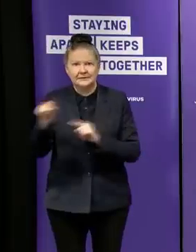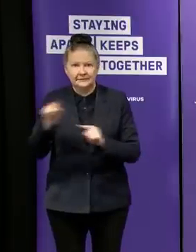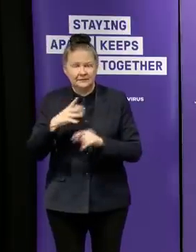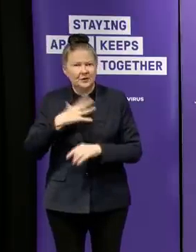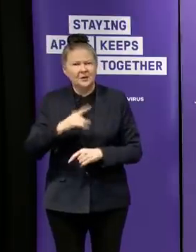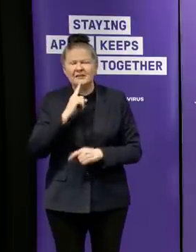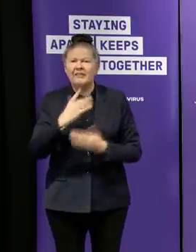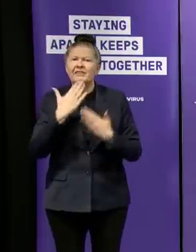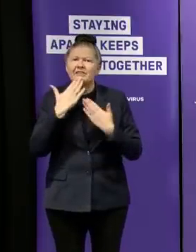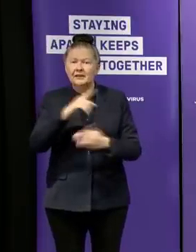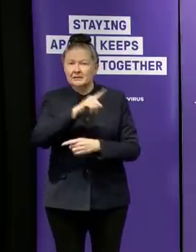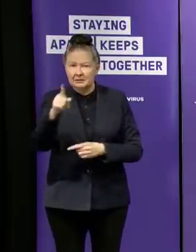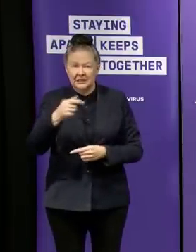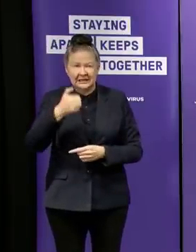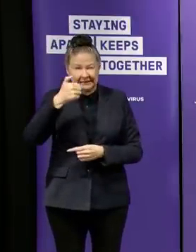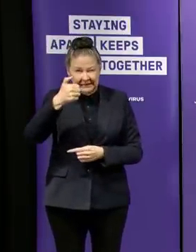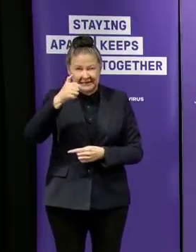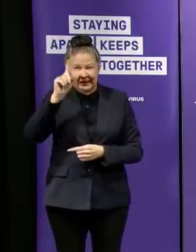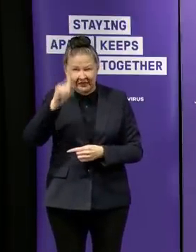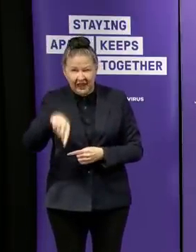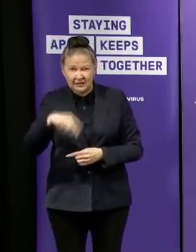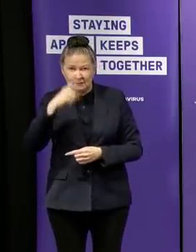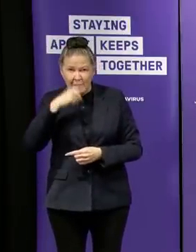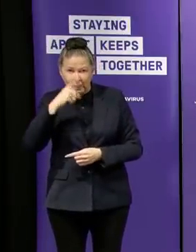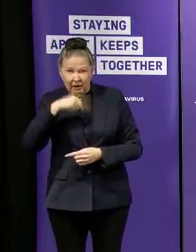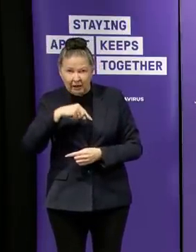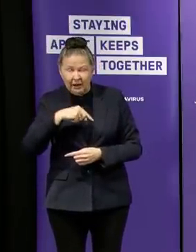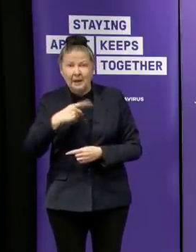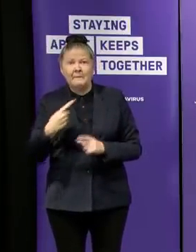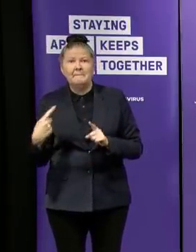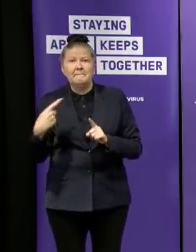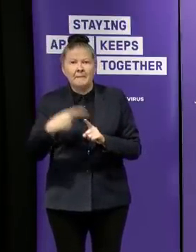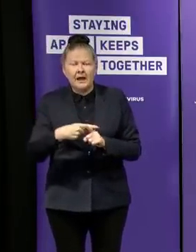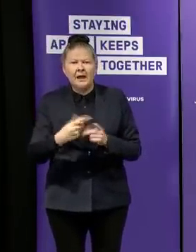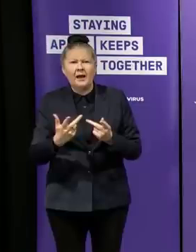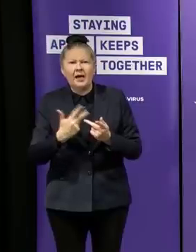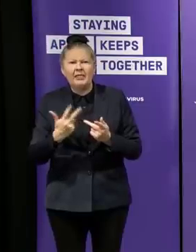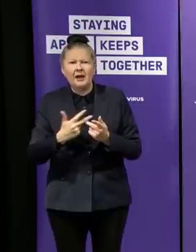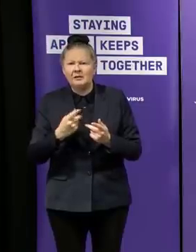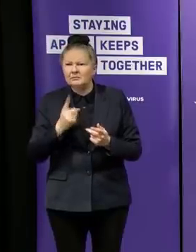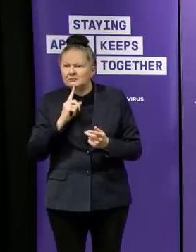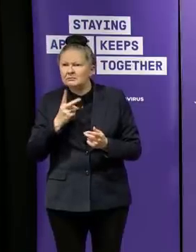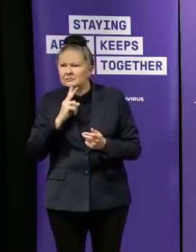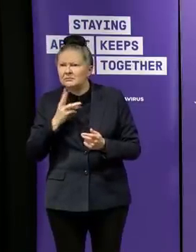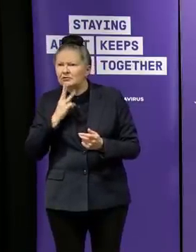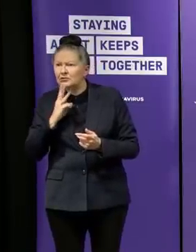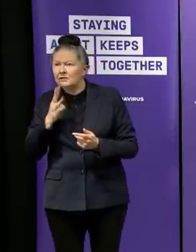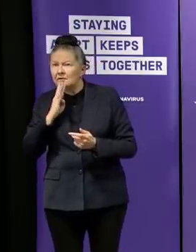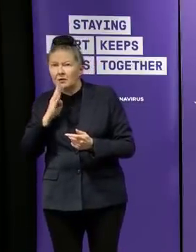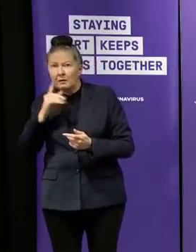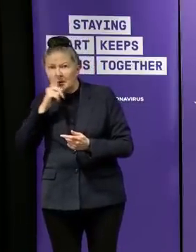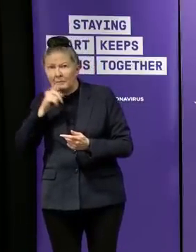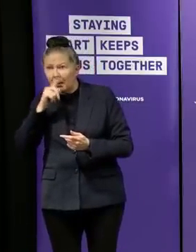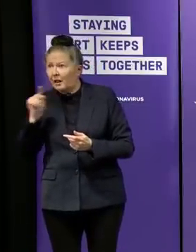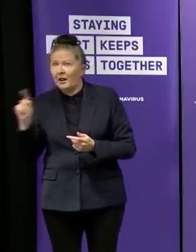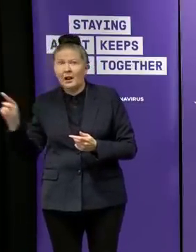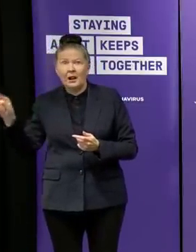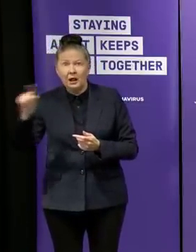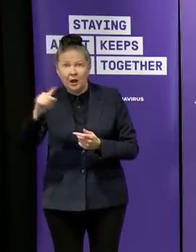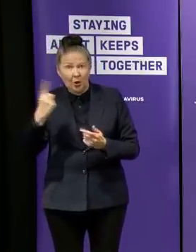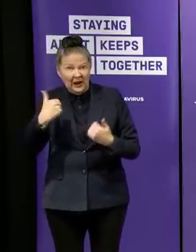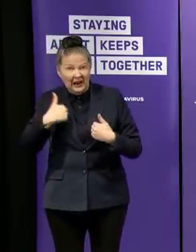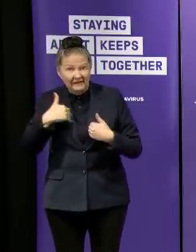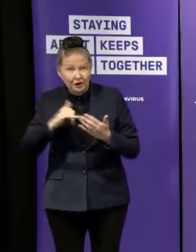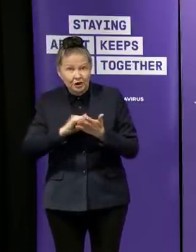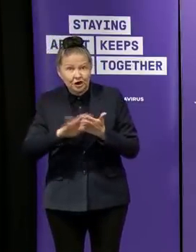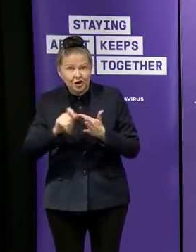6,079 people, but more importantly, I want to thank the many hundreds of people in the Shepparton community who are currently